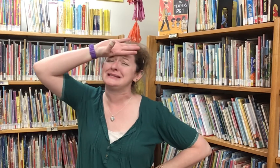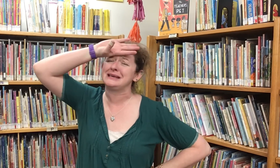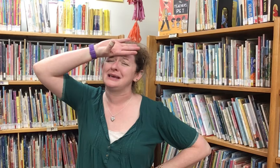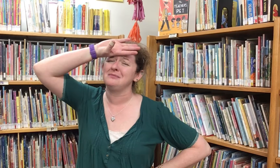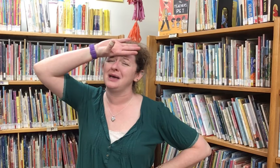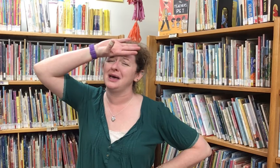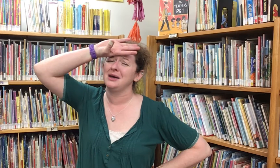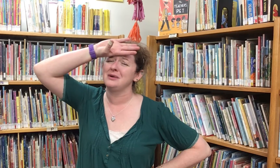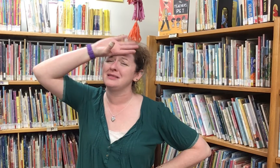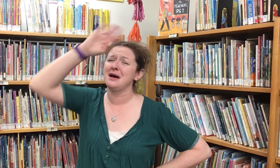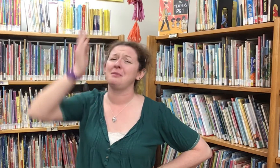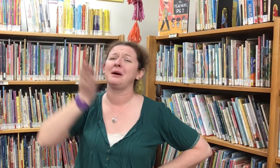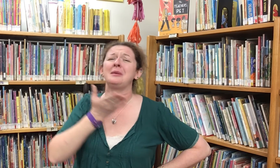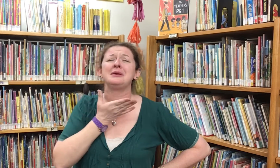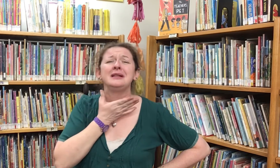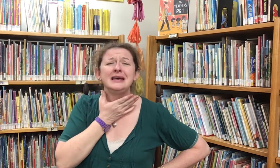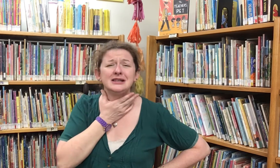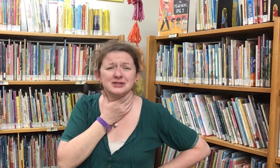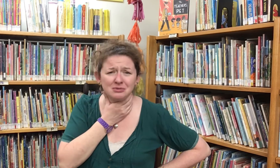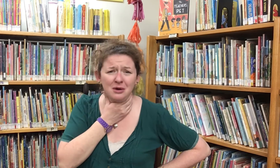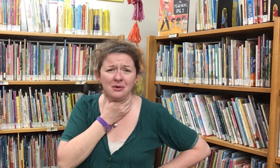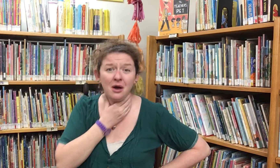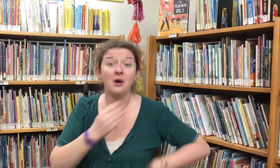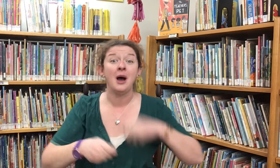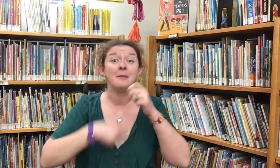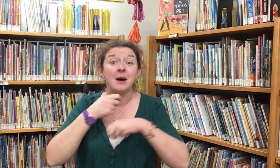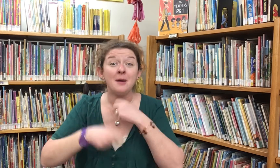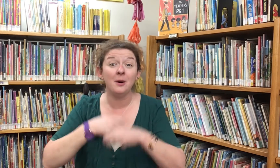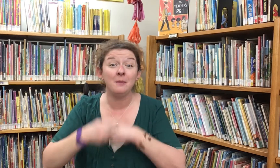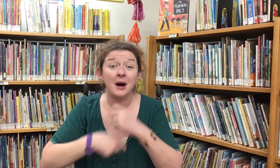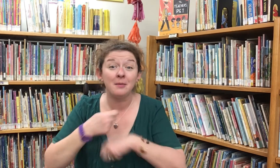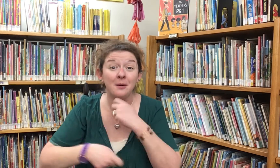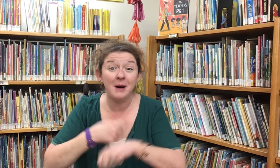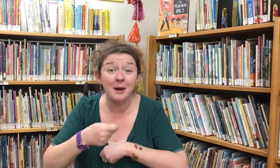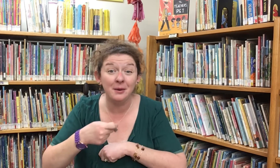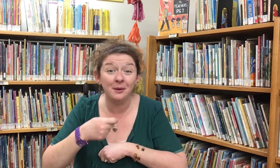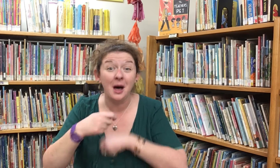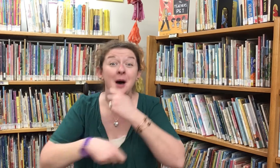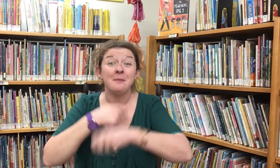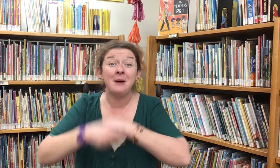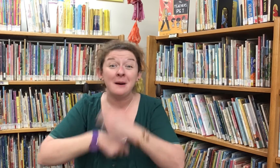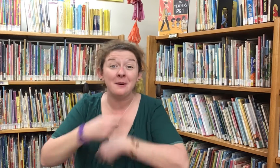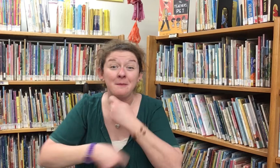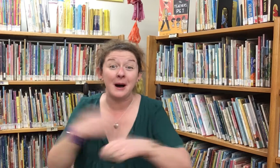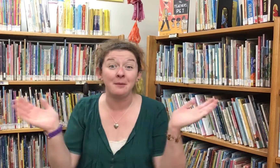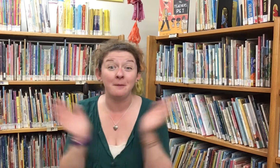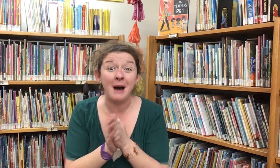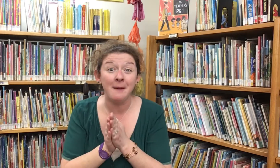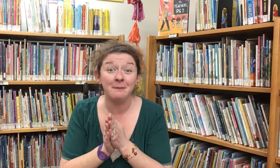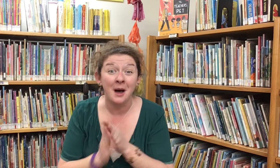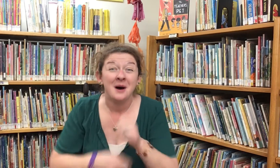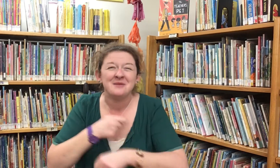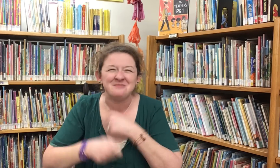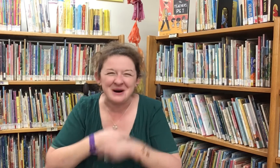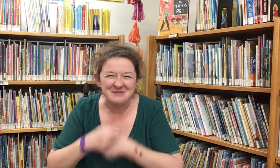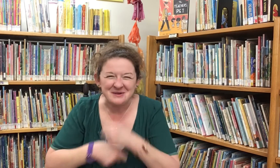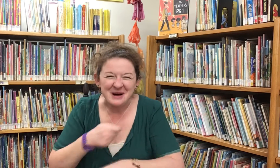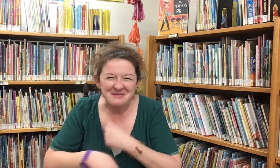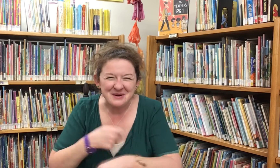in bed with a bubble in his throat. Oh, bubble, bubble, bubble, bubble, bubble, pop, bubble, bubble,